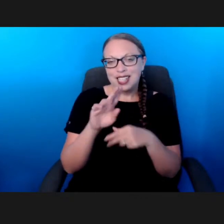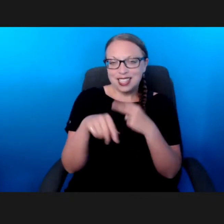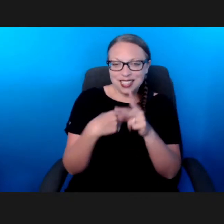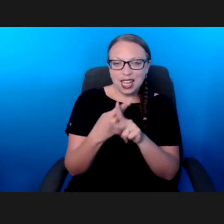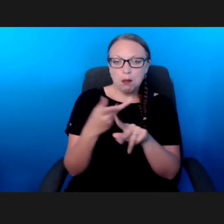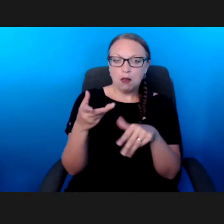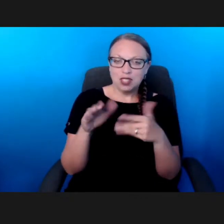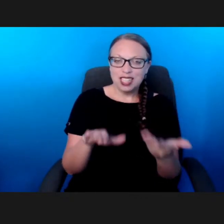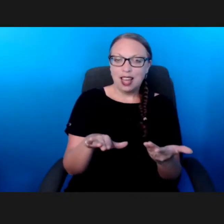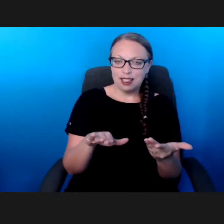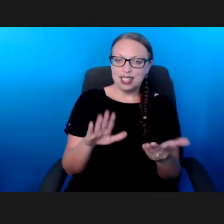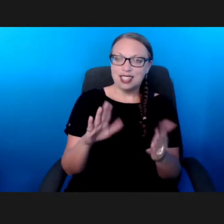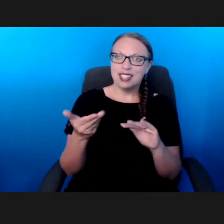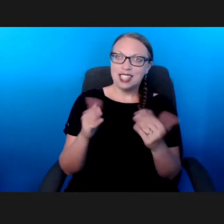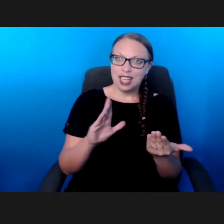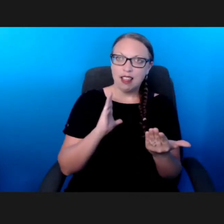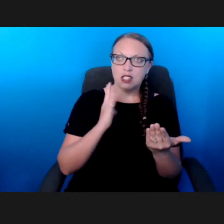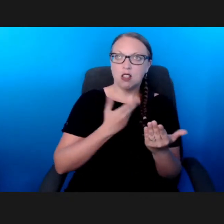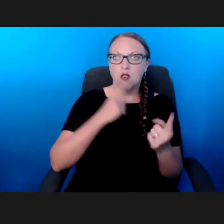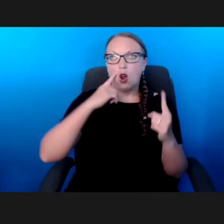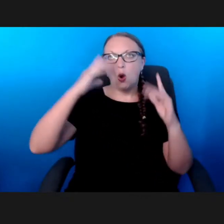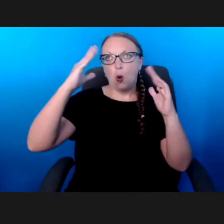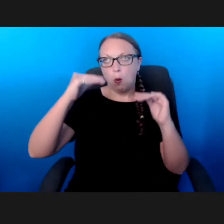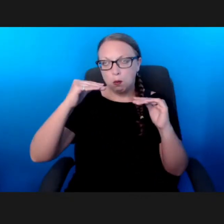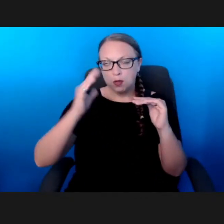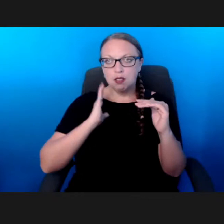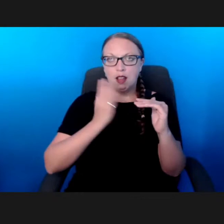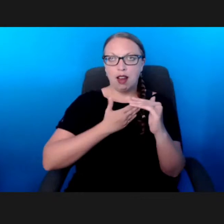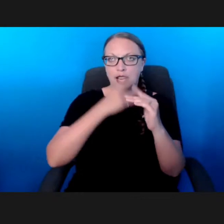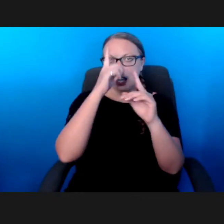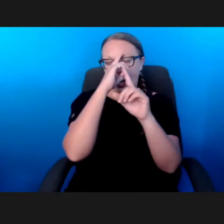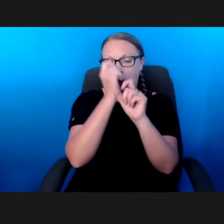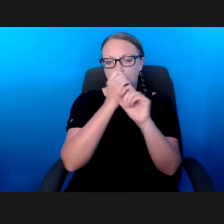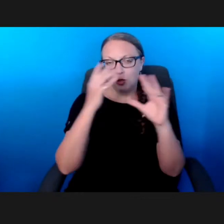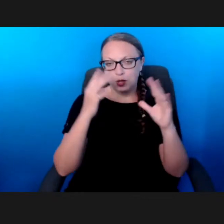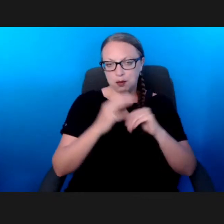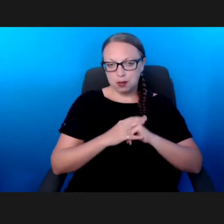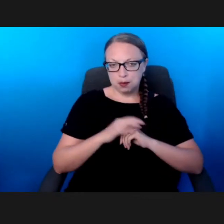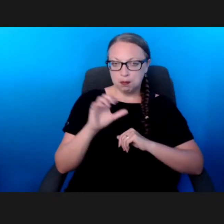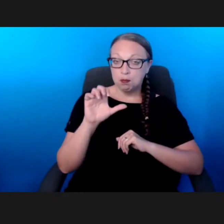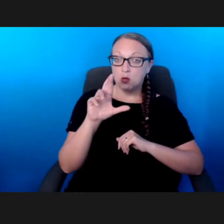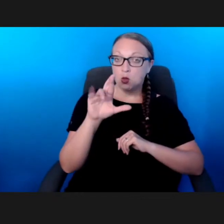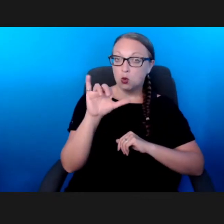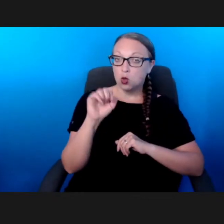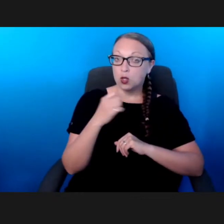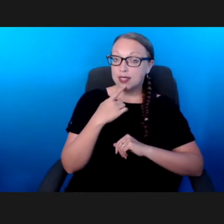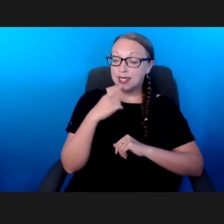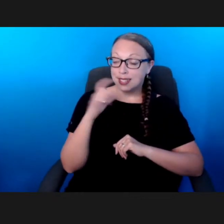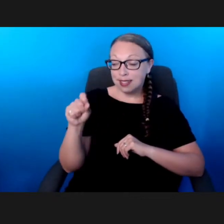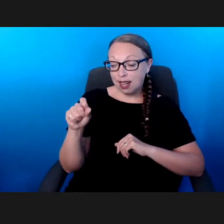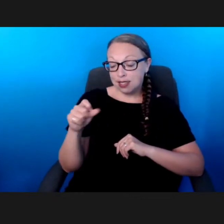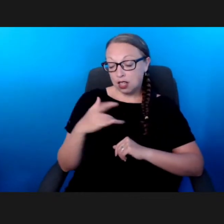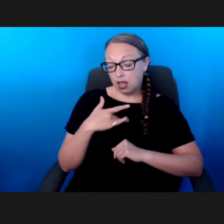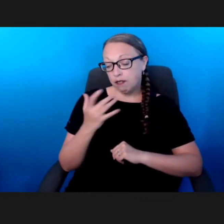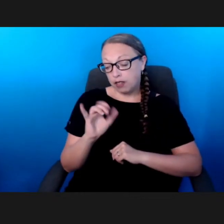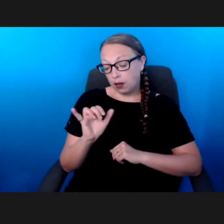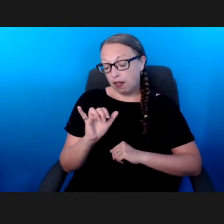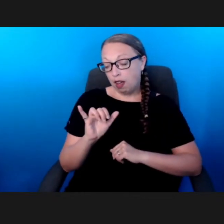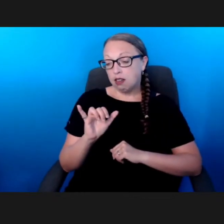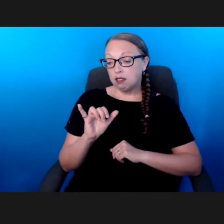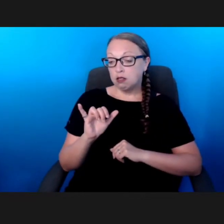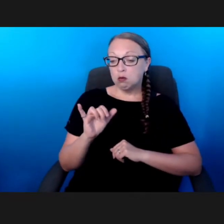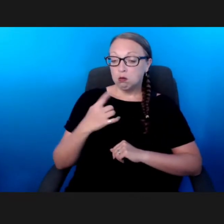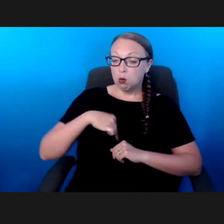death of our hopes and our dreams. Absolutely, yes. Yeah. Yes, I think in lifetimes we do